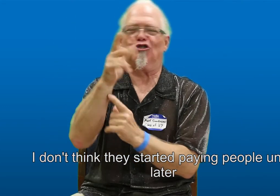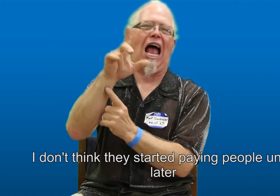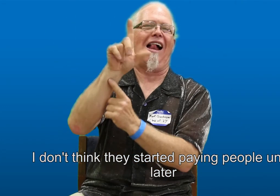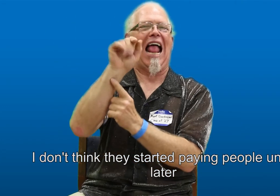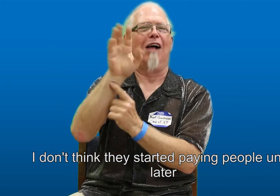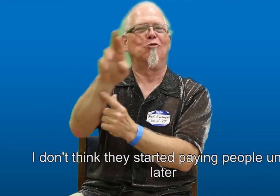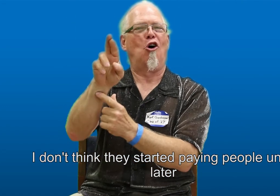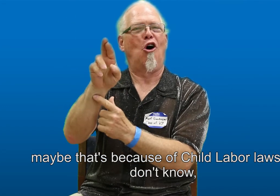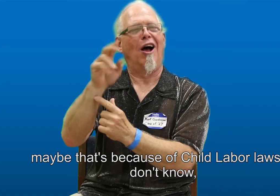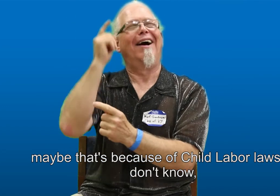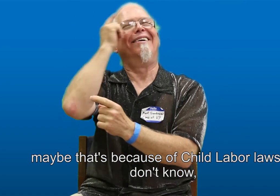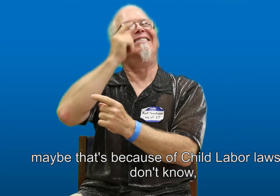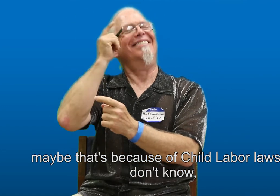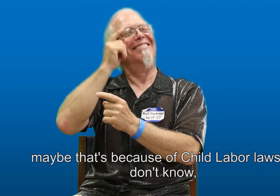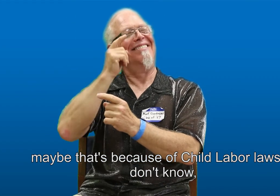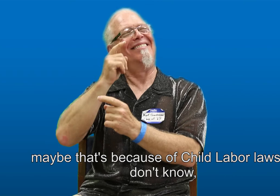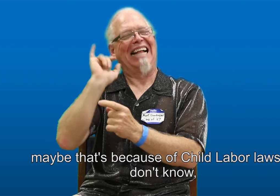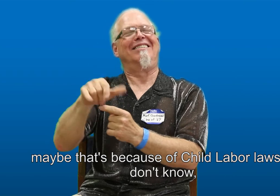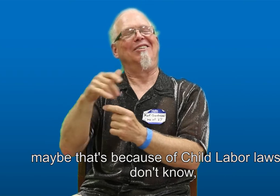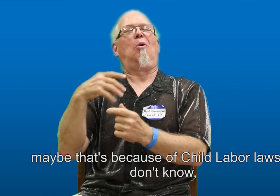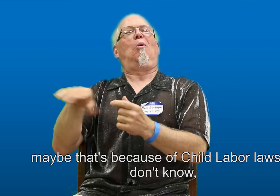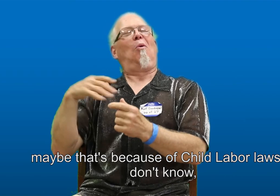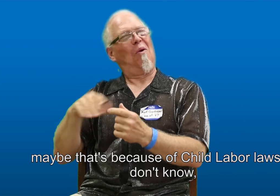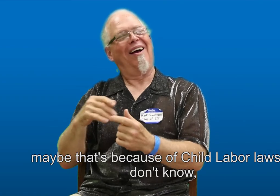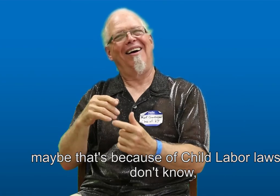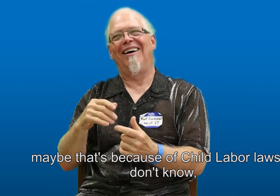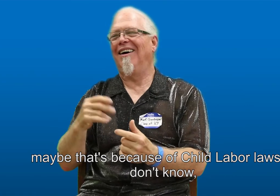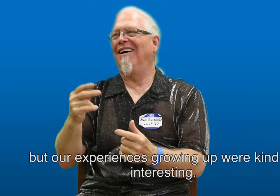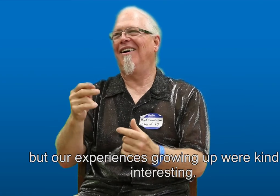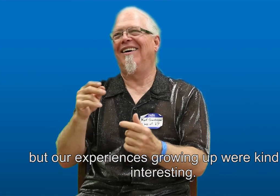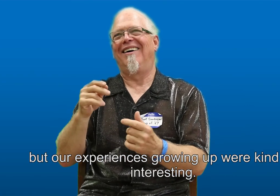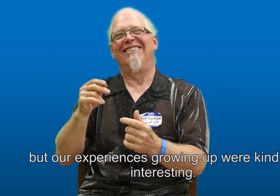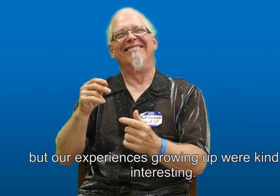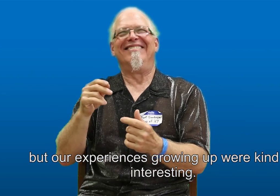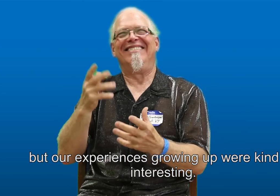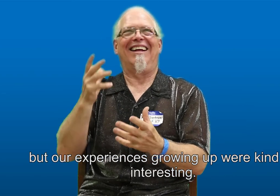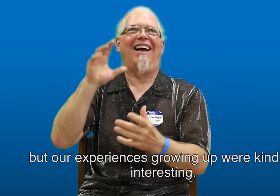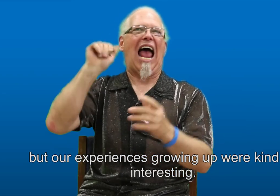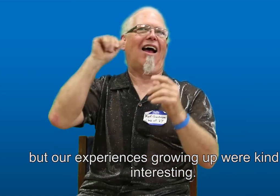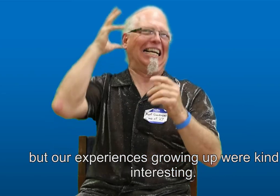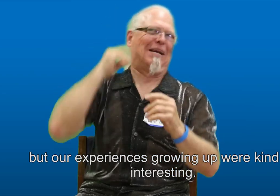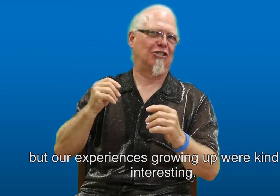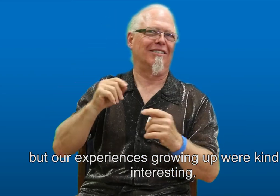later. Maybe that's because of child labor laws, I don't know. But kind of interesting, our experience growing